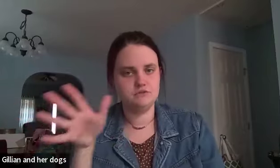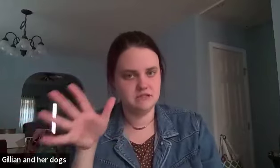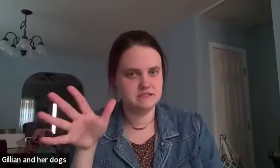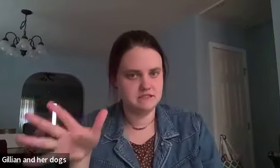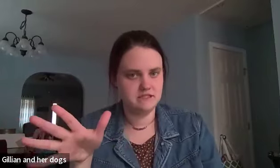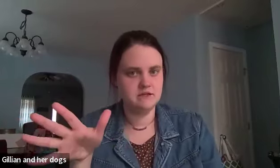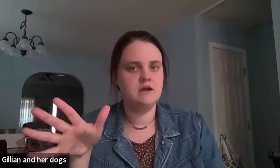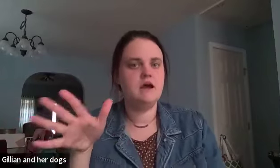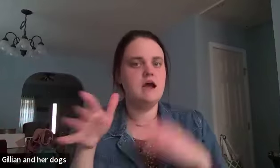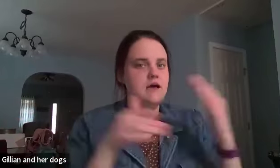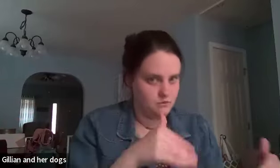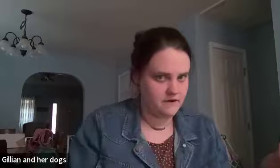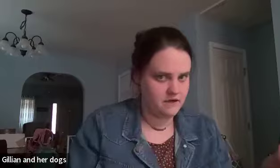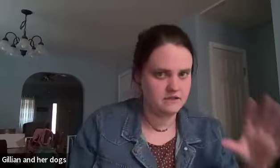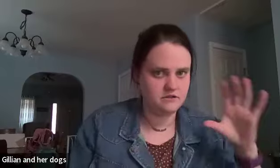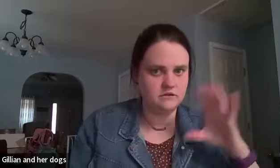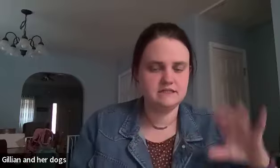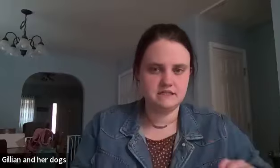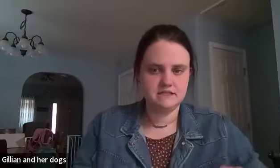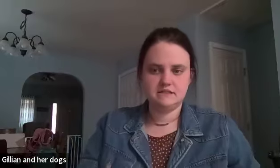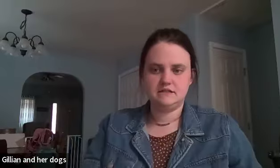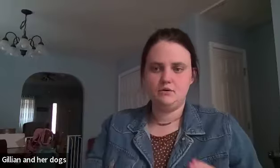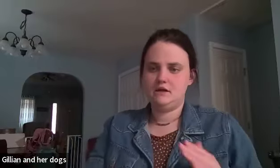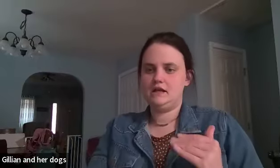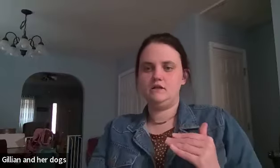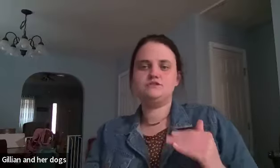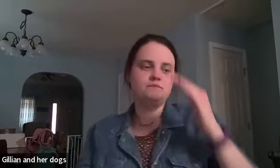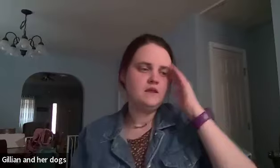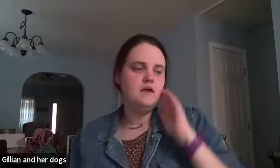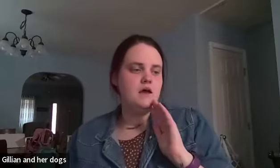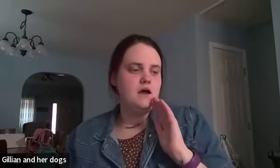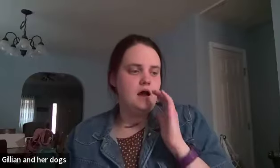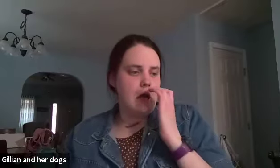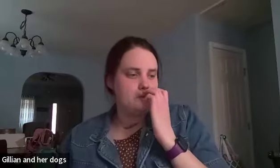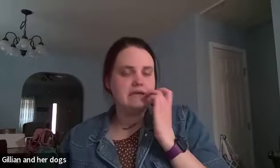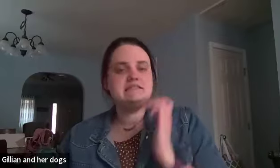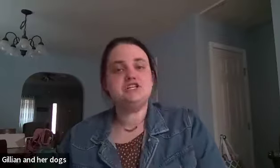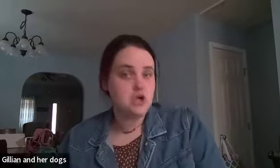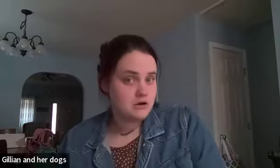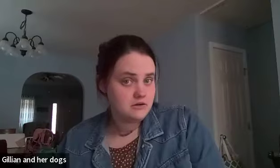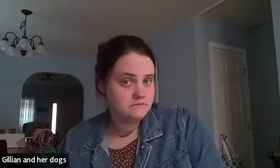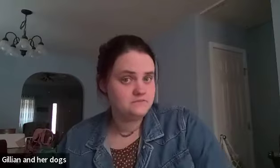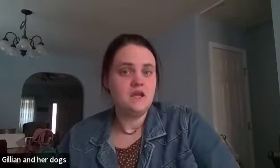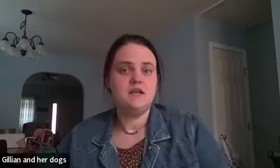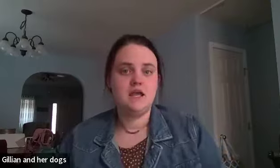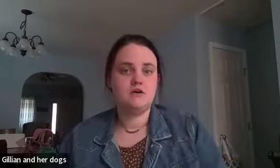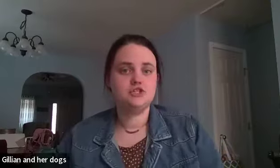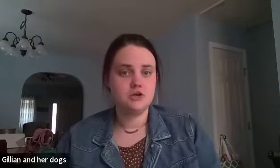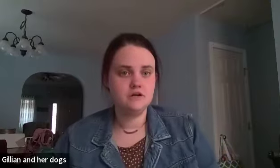you would like to see. And then we'll finalize our like sentences because I know we're getting close. Is a shark. Now, shark,